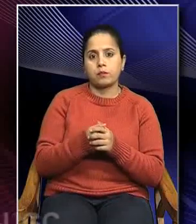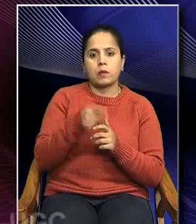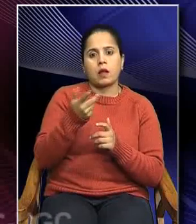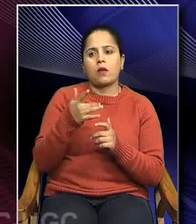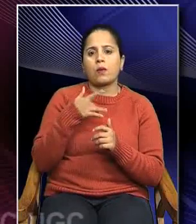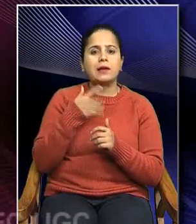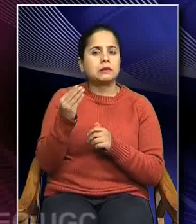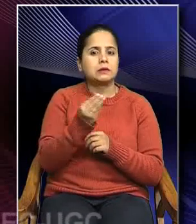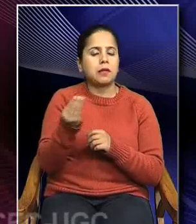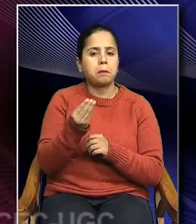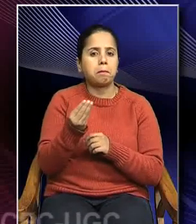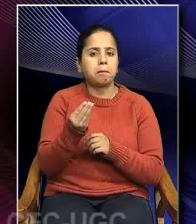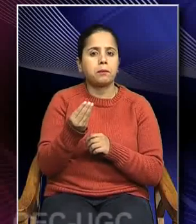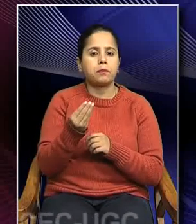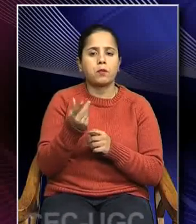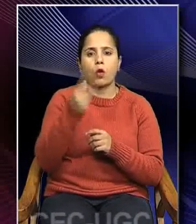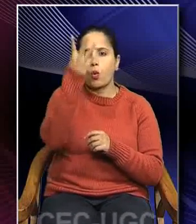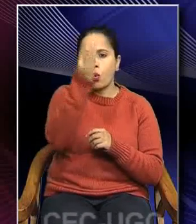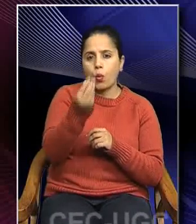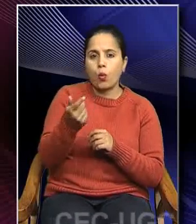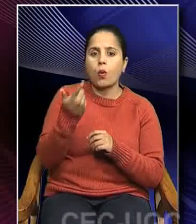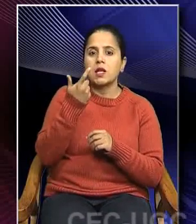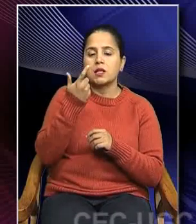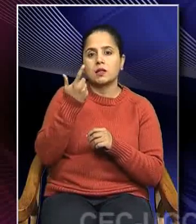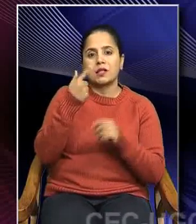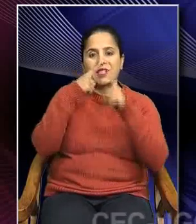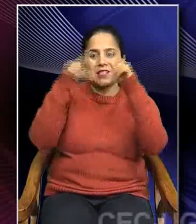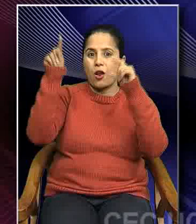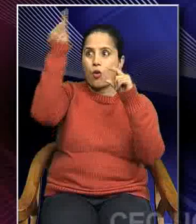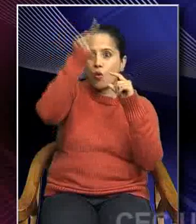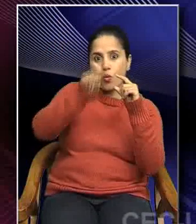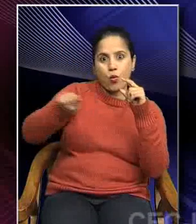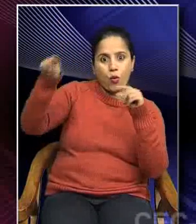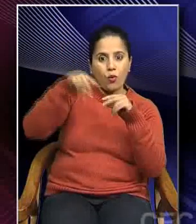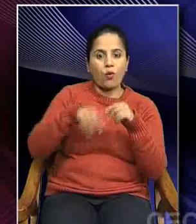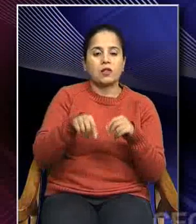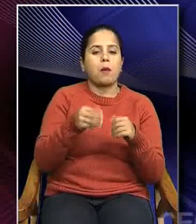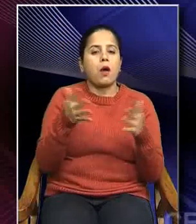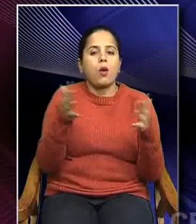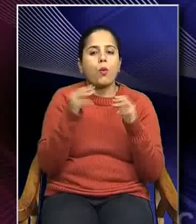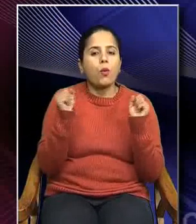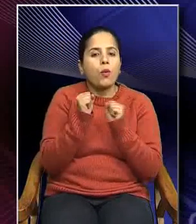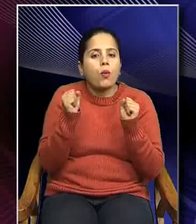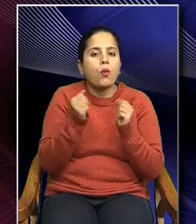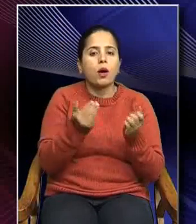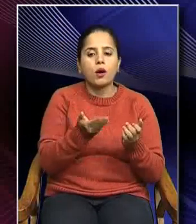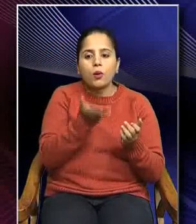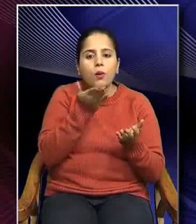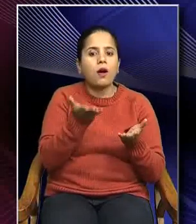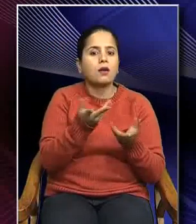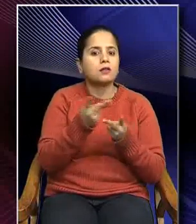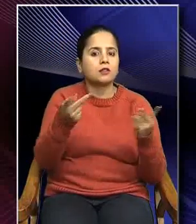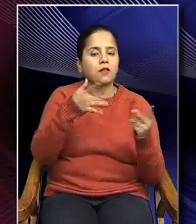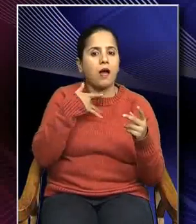something or some coldness will come, something sheetal will come and